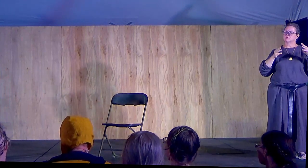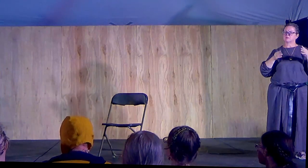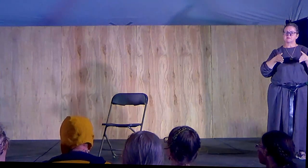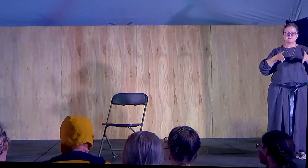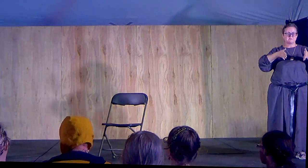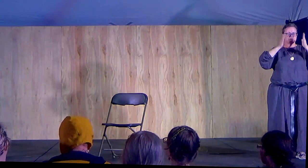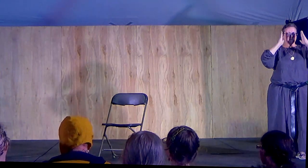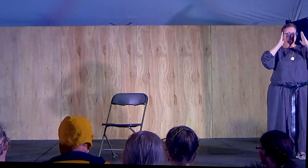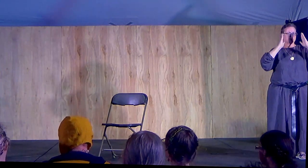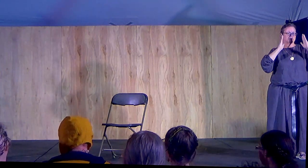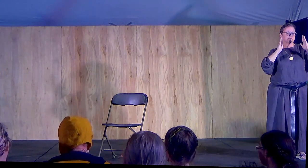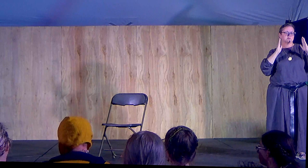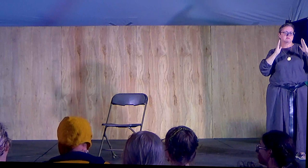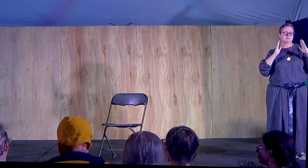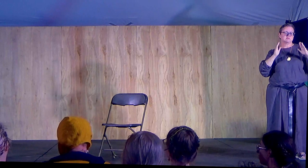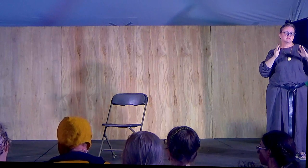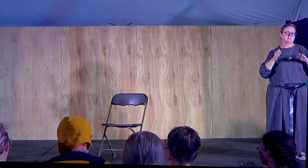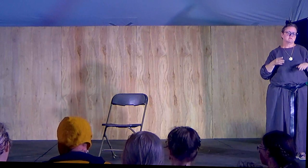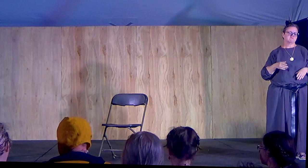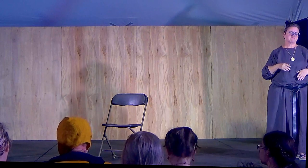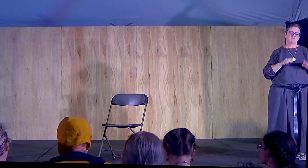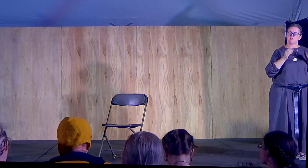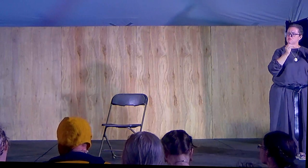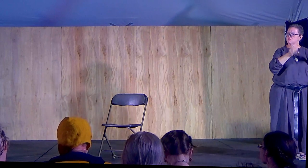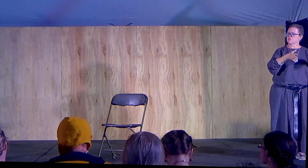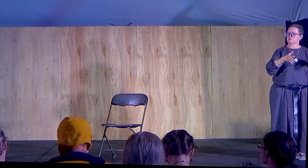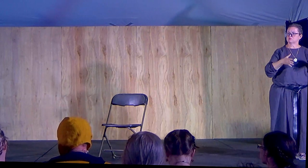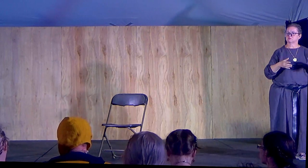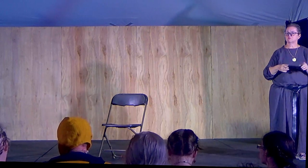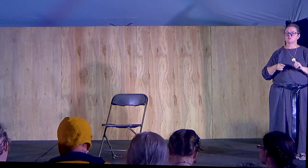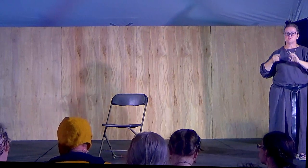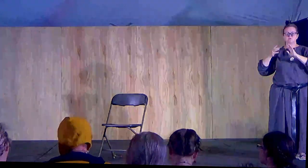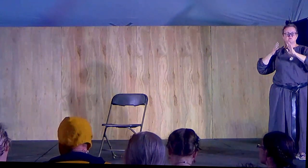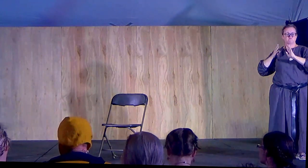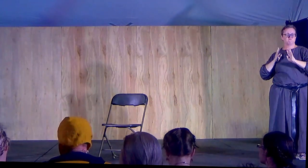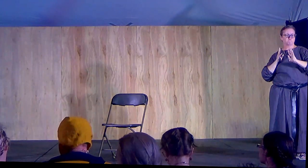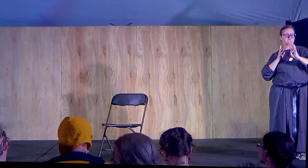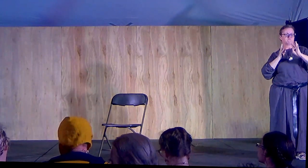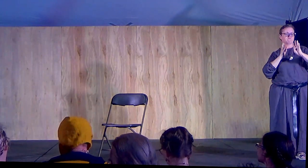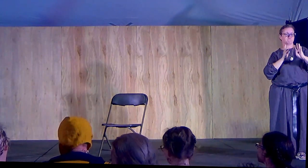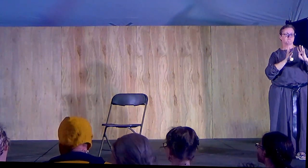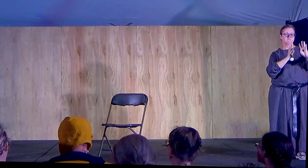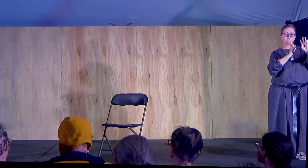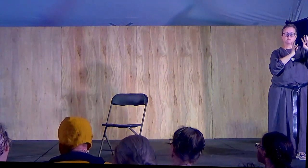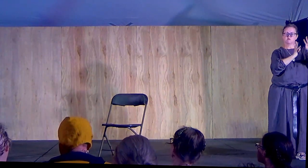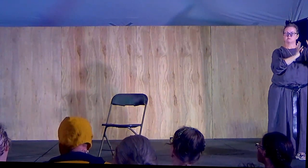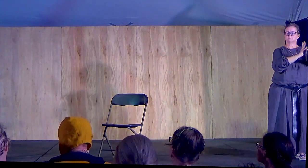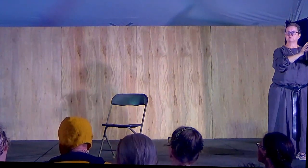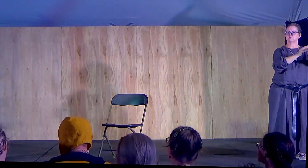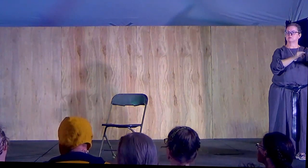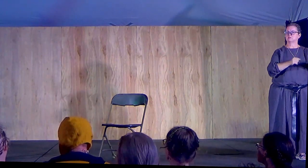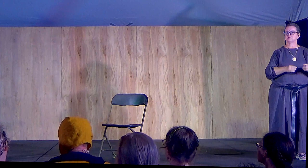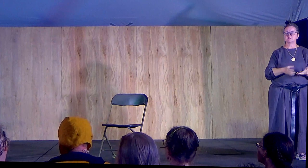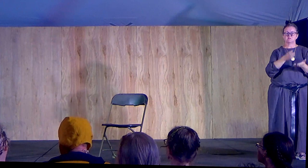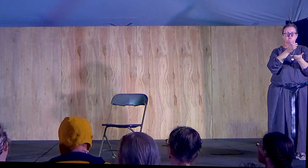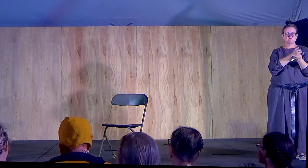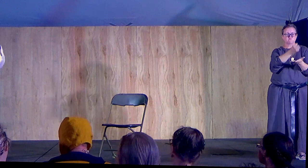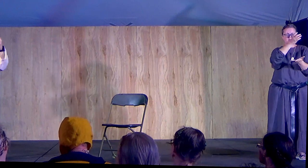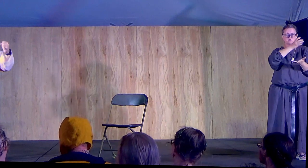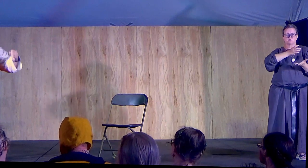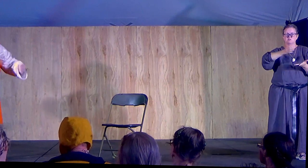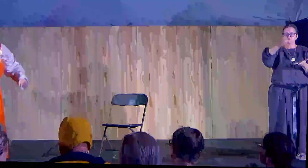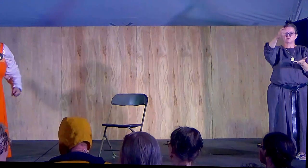voice that would herald defeat. Drive them before you like cattle, and let them drink deep from